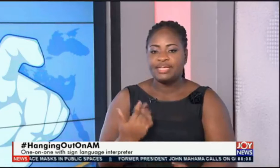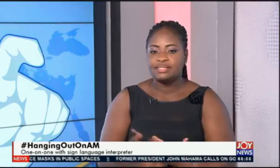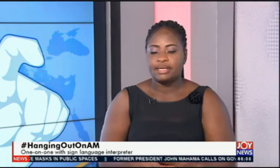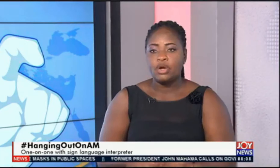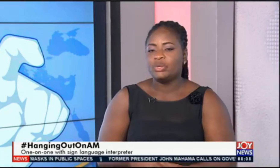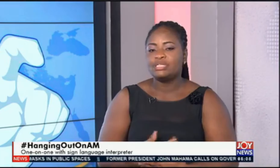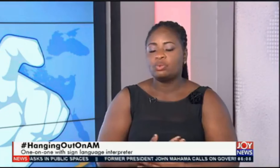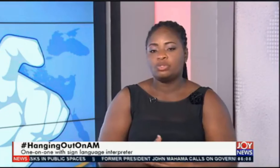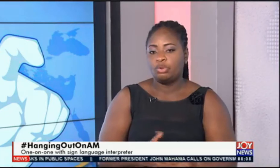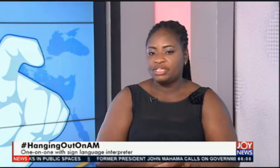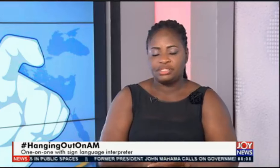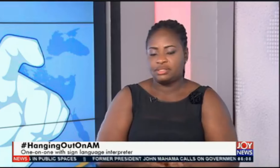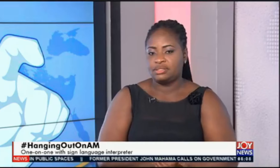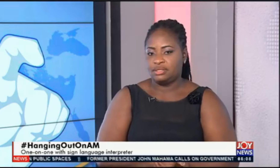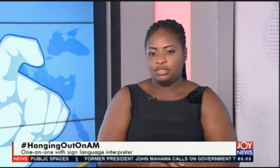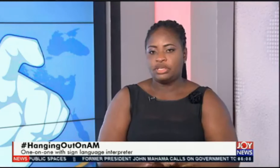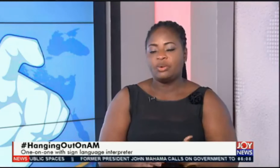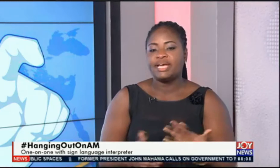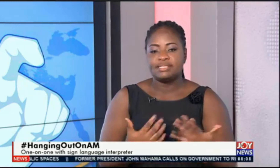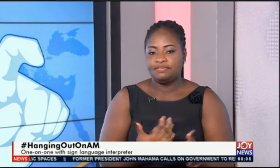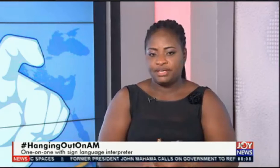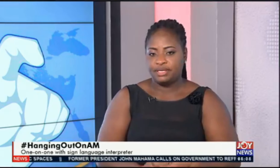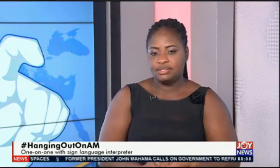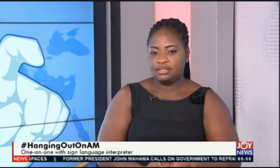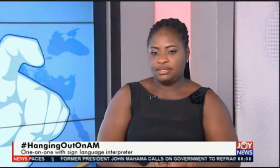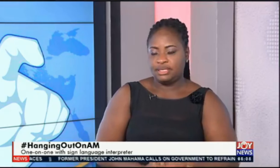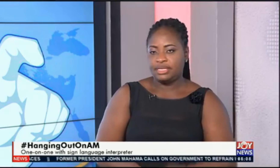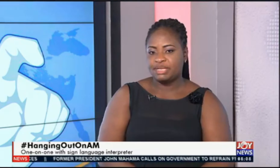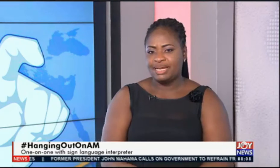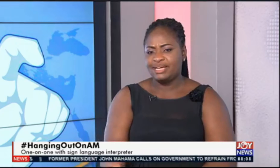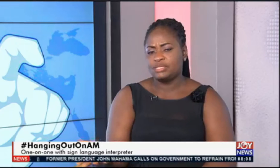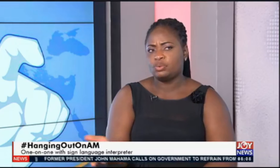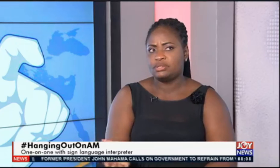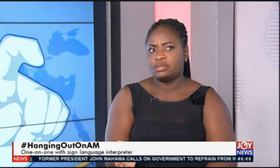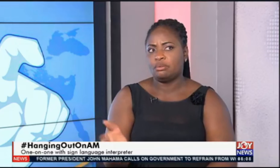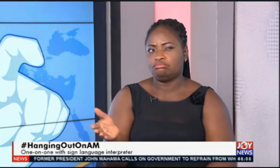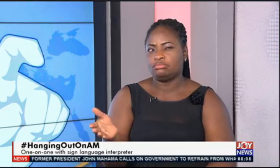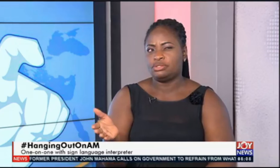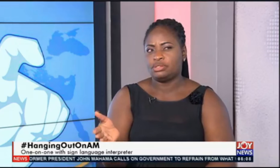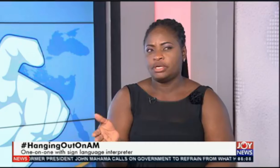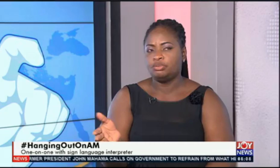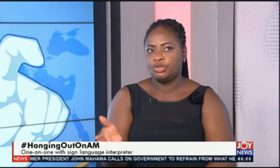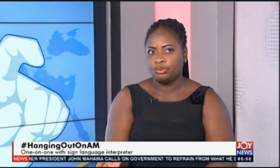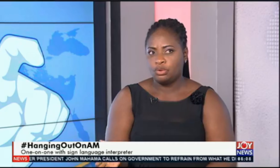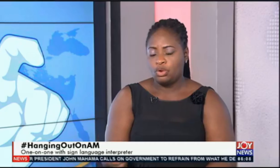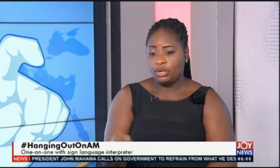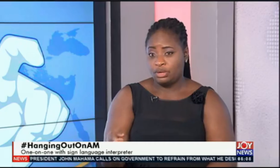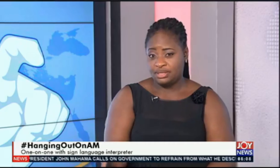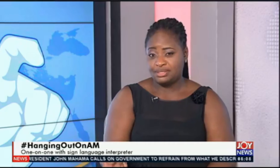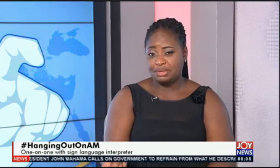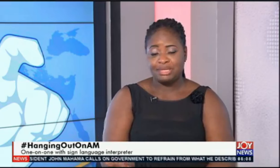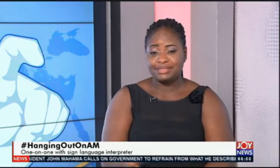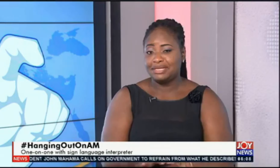we've learned there. We just went to polish it so that we get certificates. Yes, but I learned it with some 10 people when